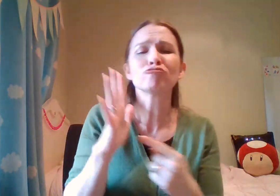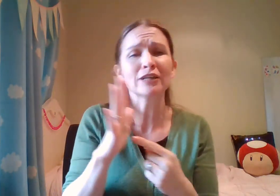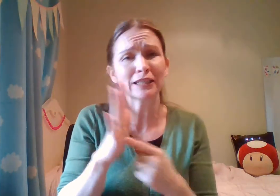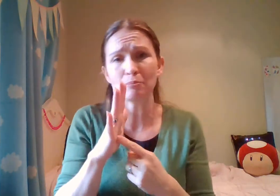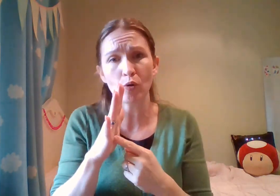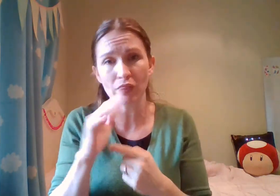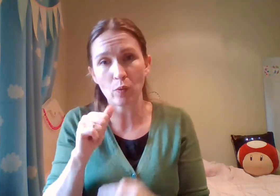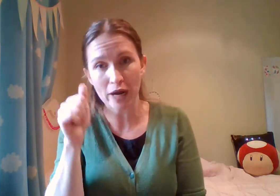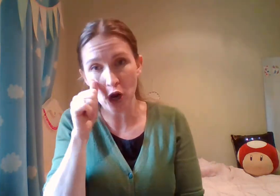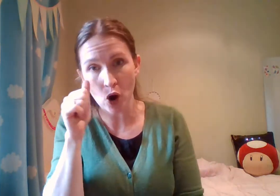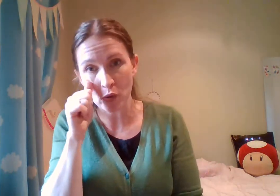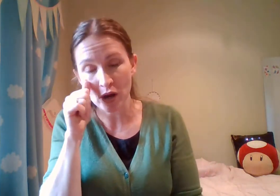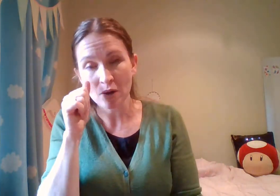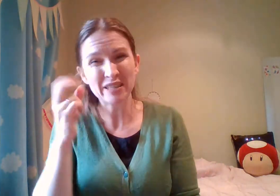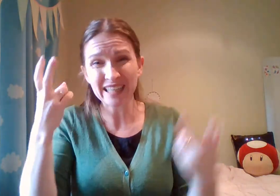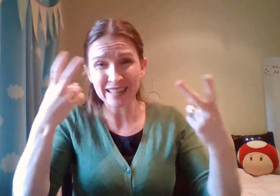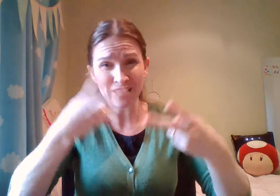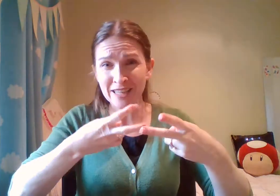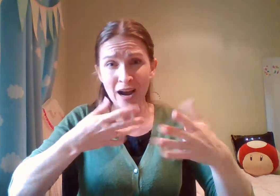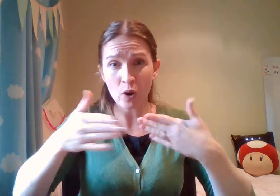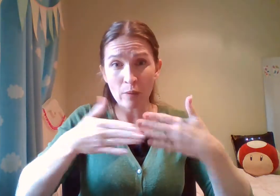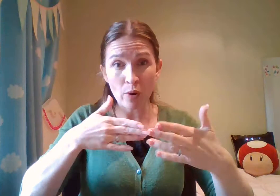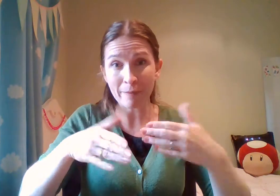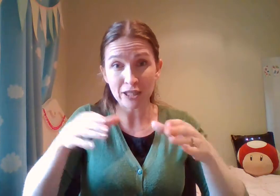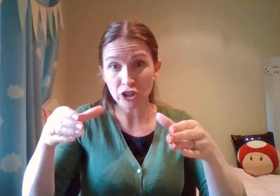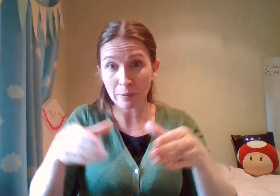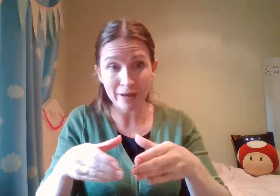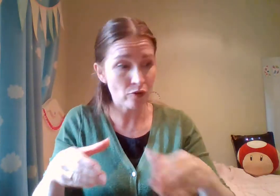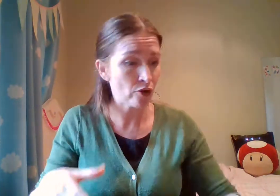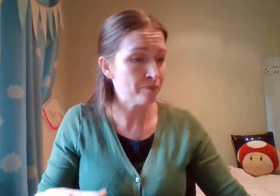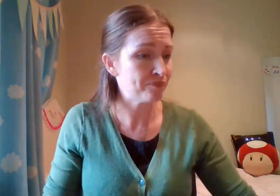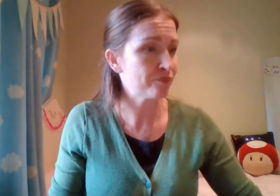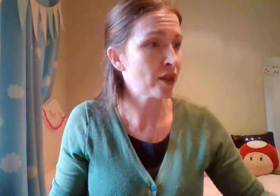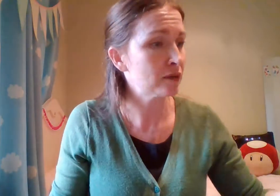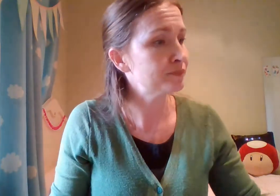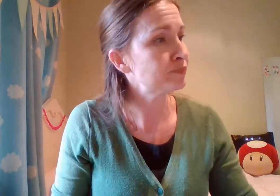really important that we know, particularly in the dark, and we're managing a big group.